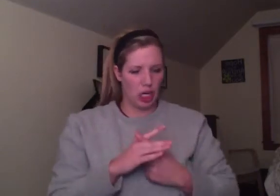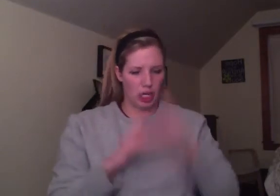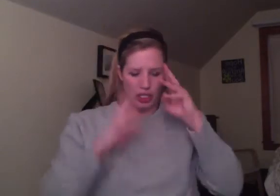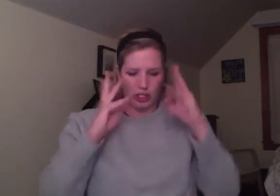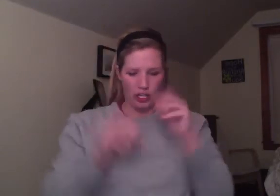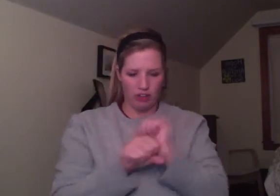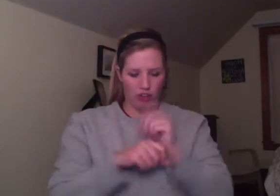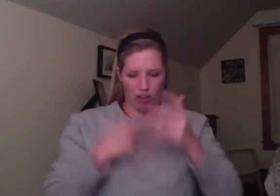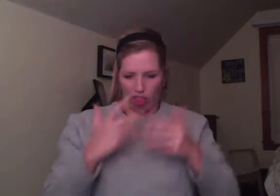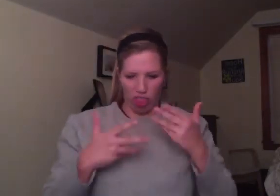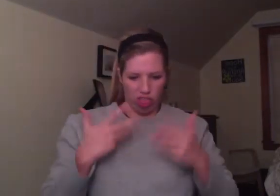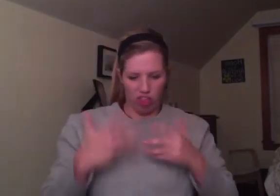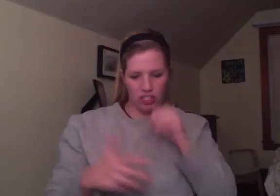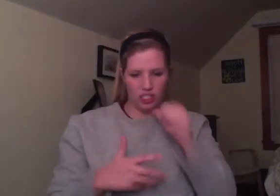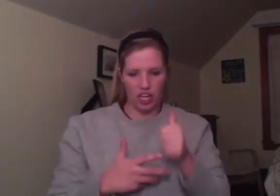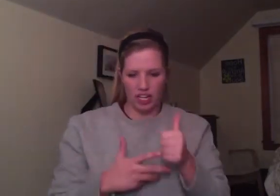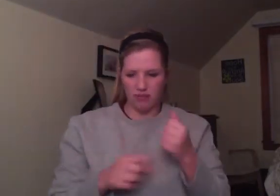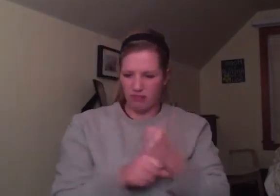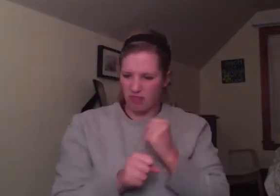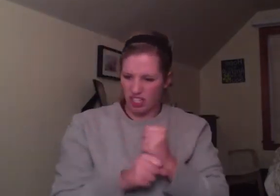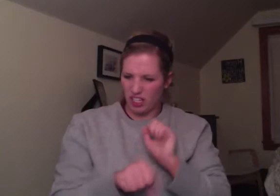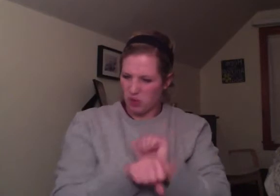aren't producing the work that matches their taste.